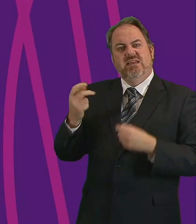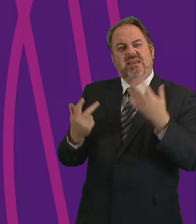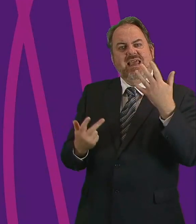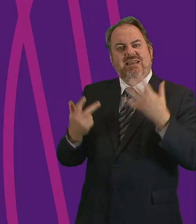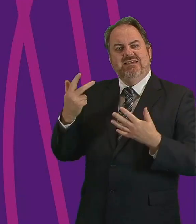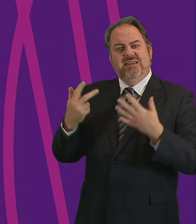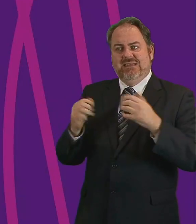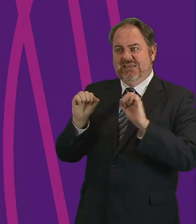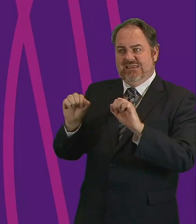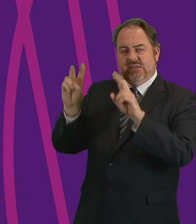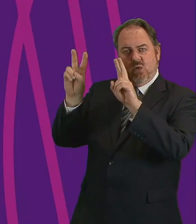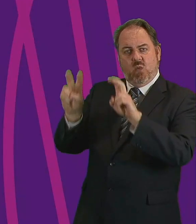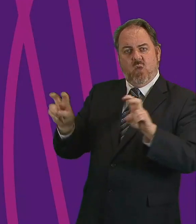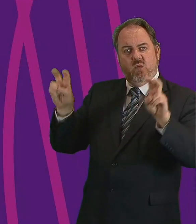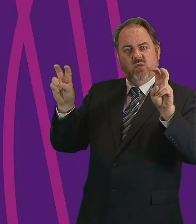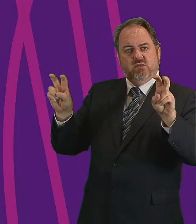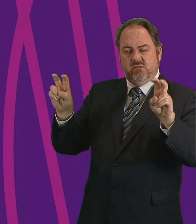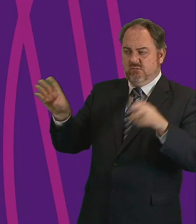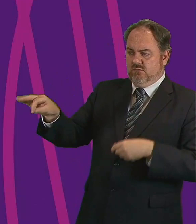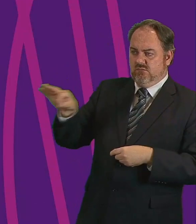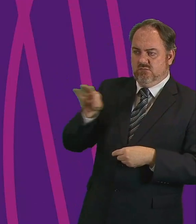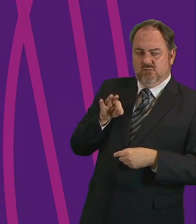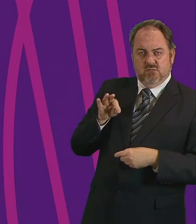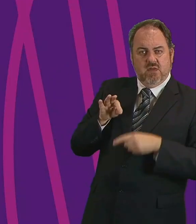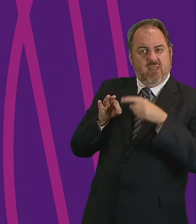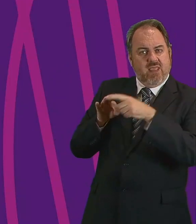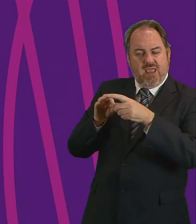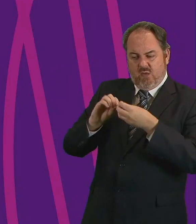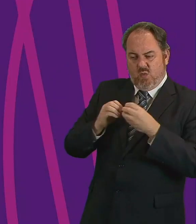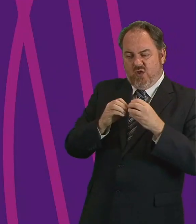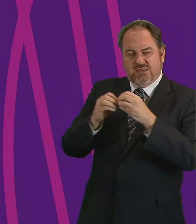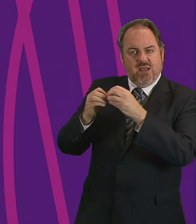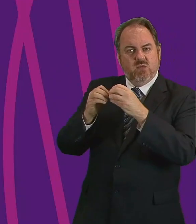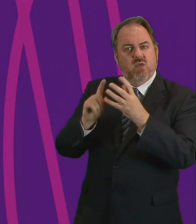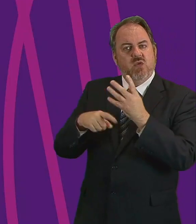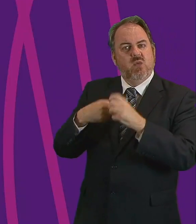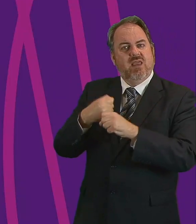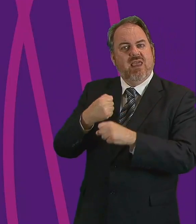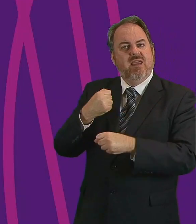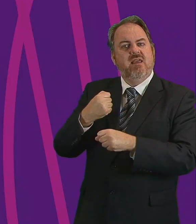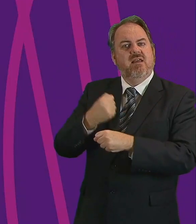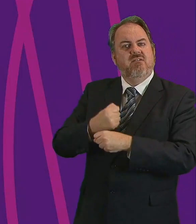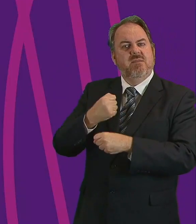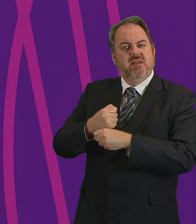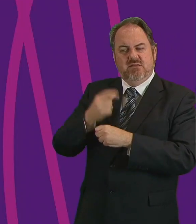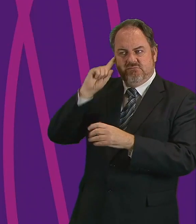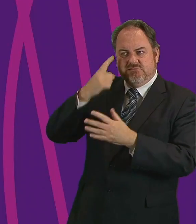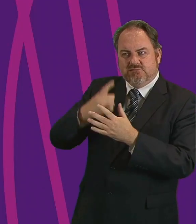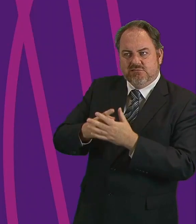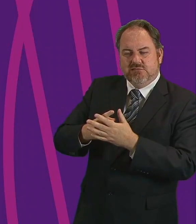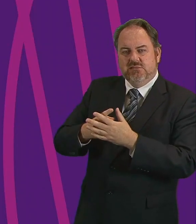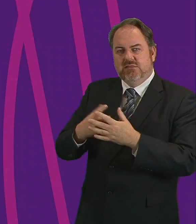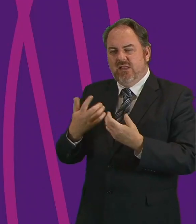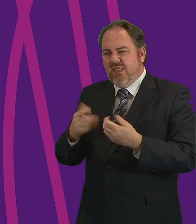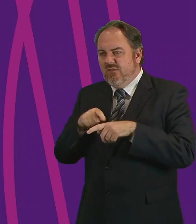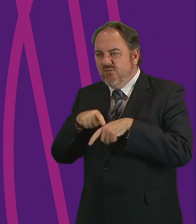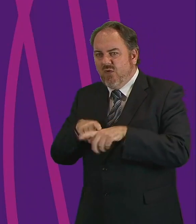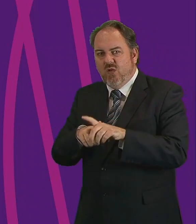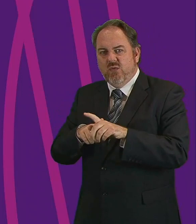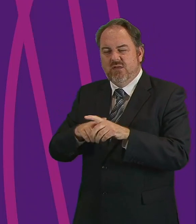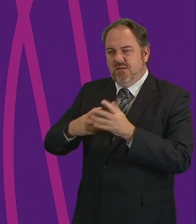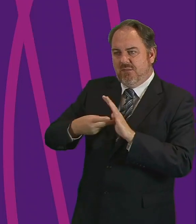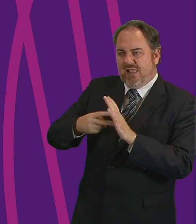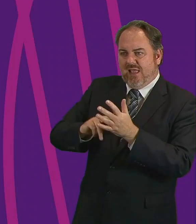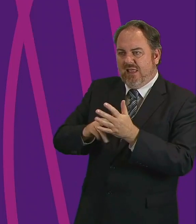I quote, "I've made the point that the modelling was done by the UK Government, which was published in 2018, was consistent with a lot of